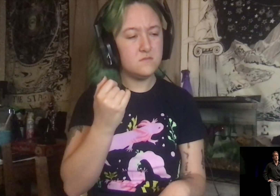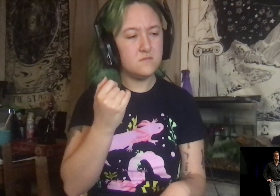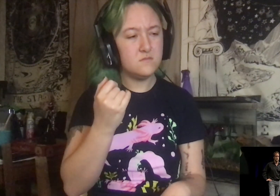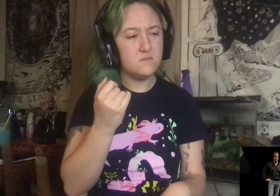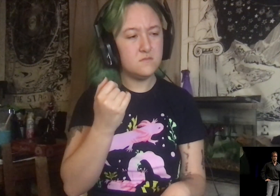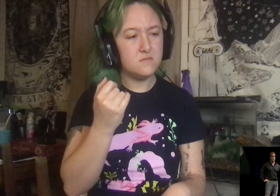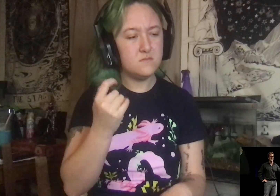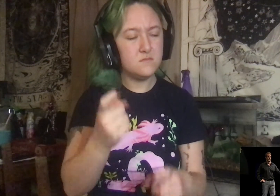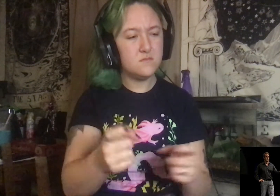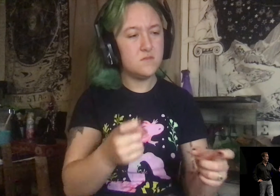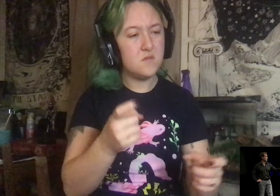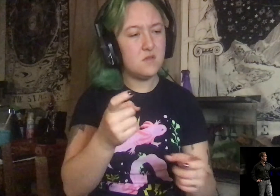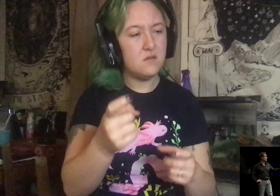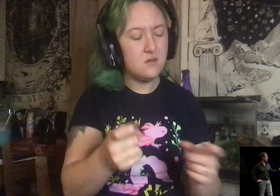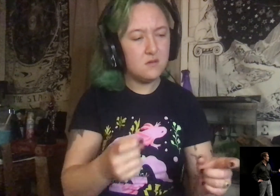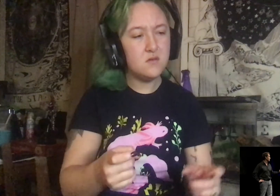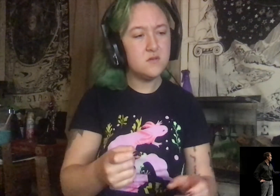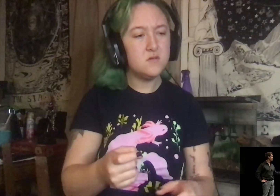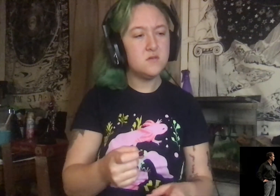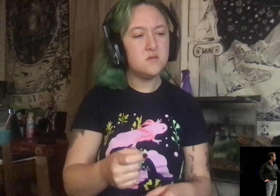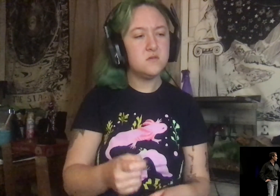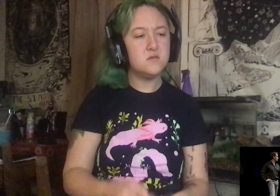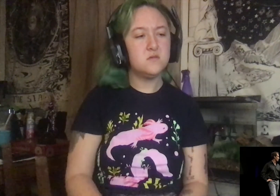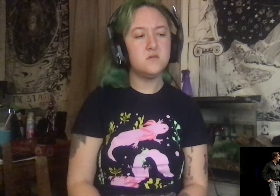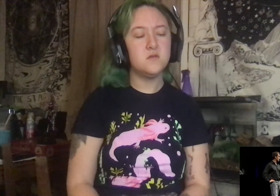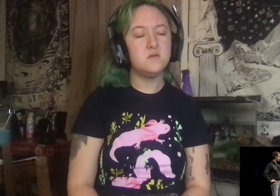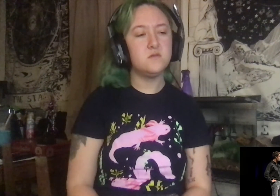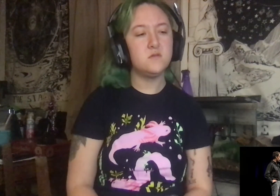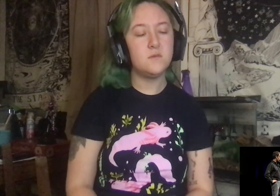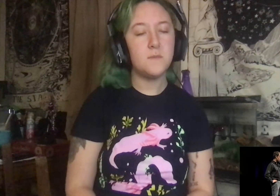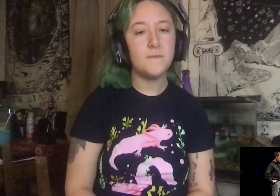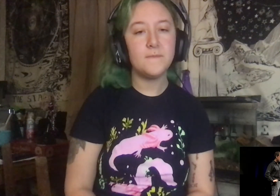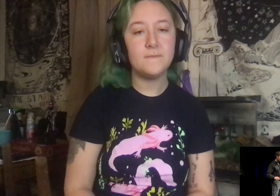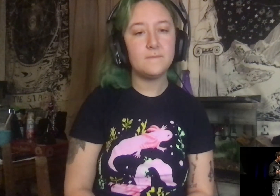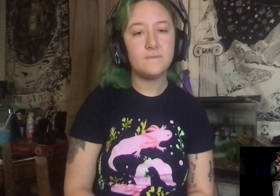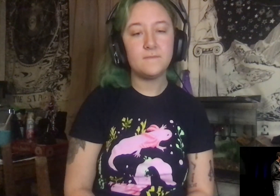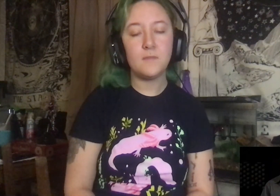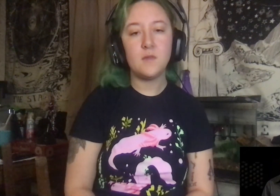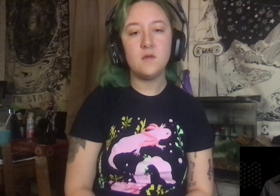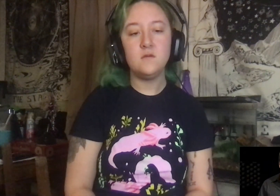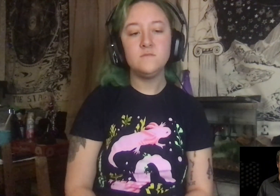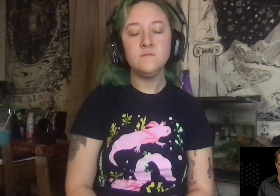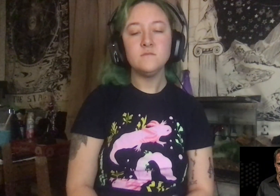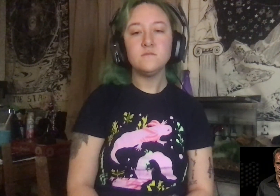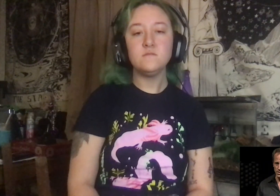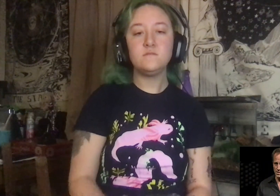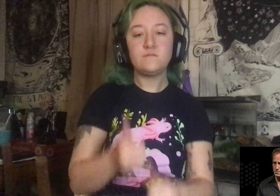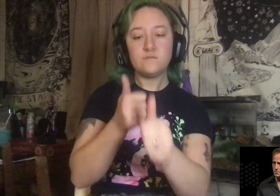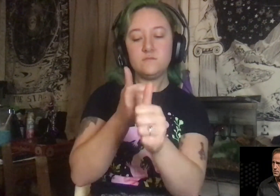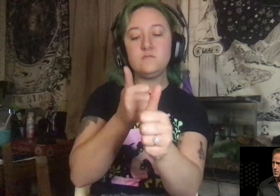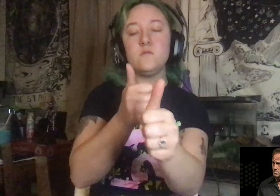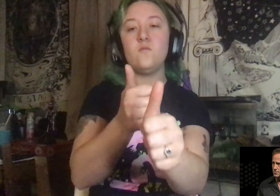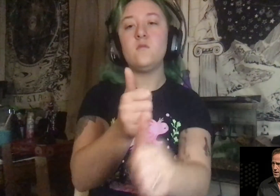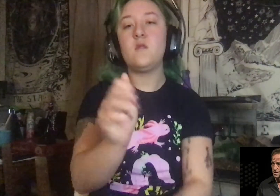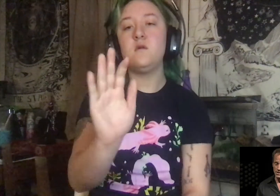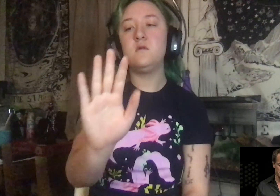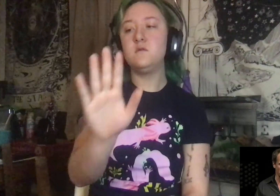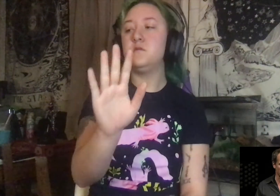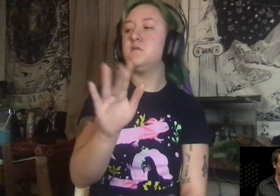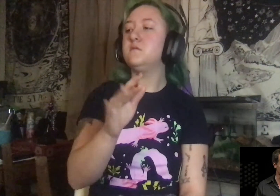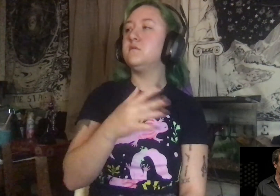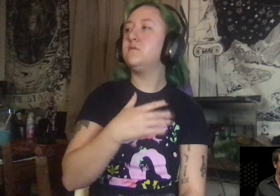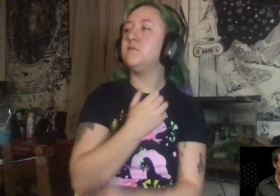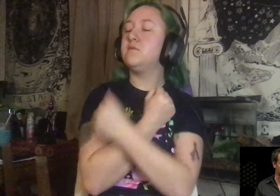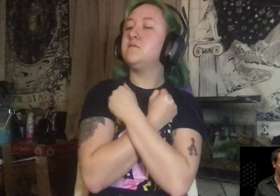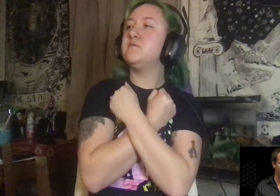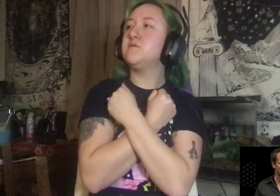your passion. We've been talking about it here, for the last 36 hours. Follow your passion. What could possibly be wrong with that? It's probably the